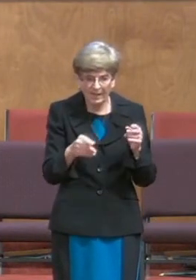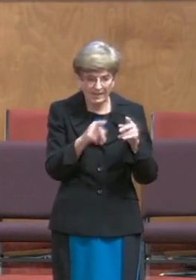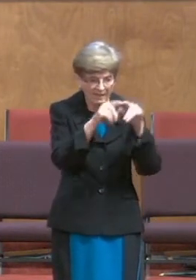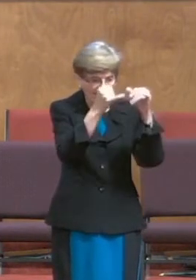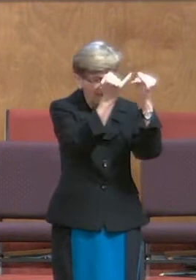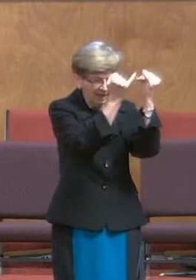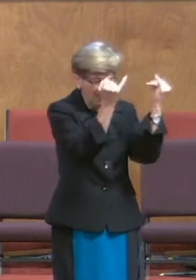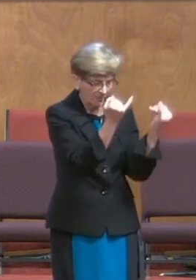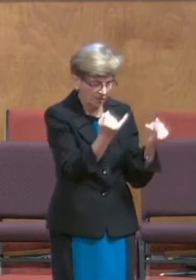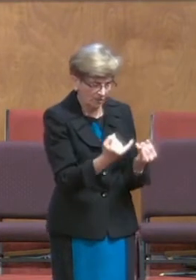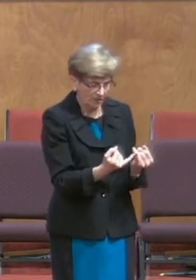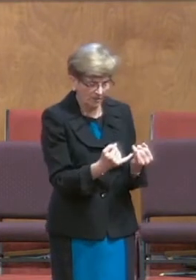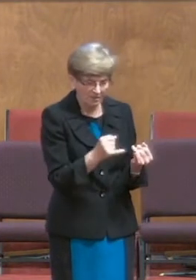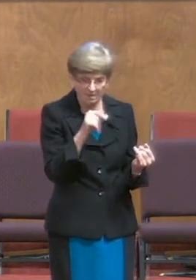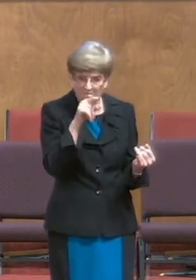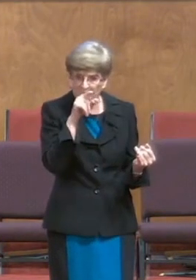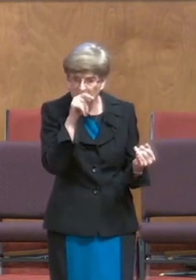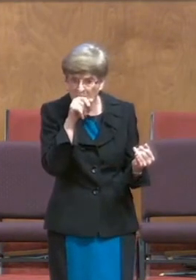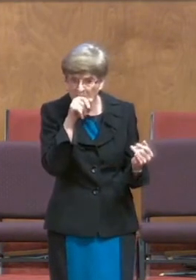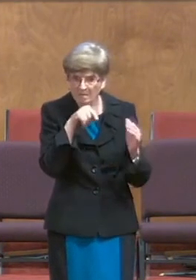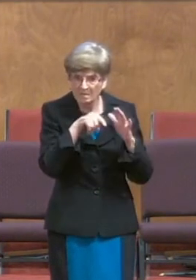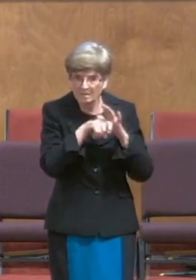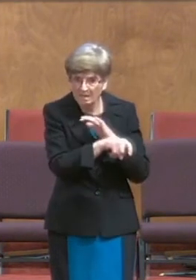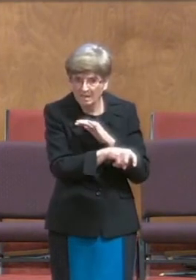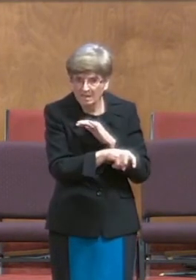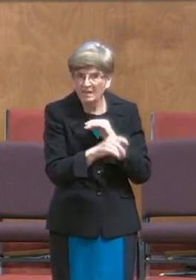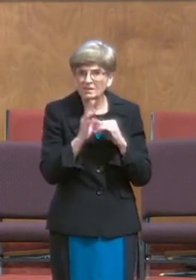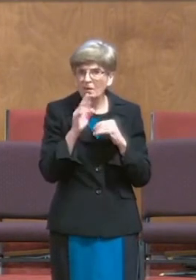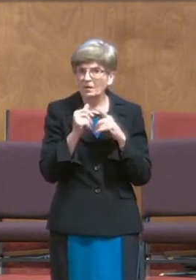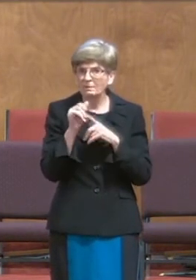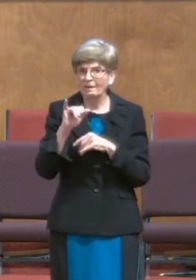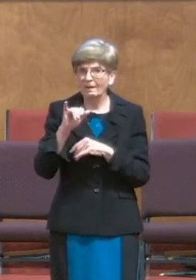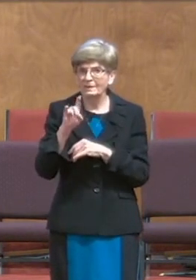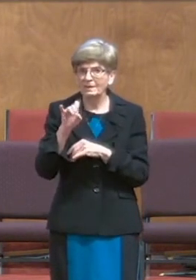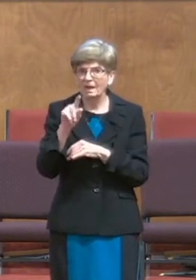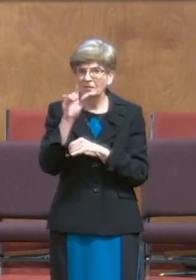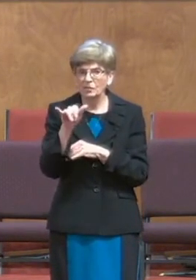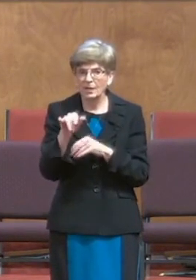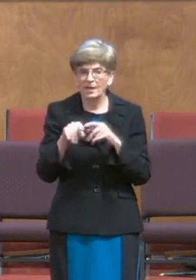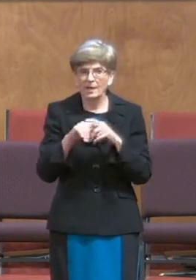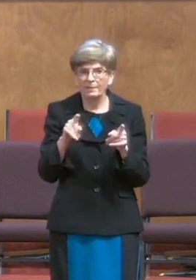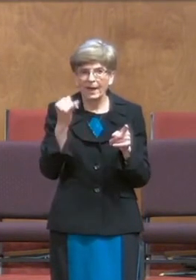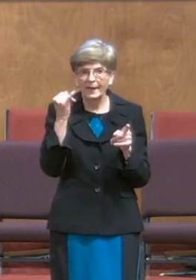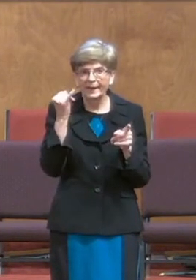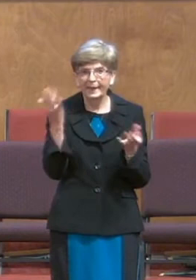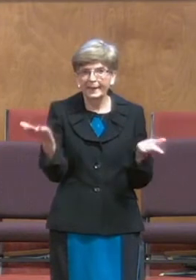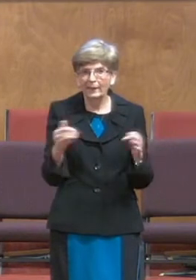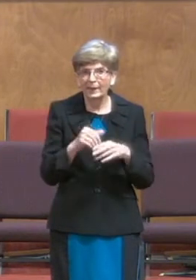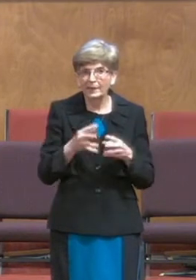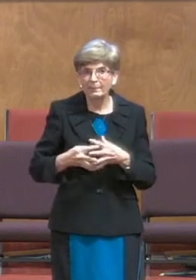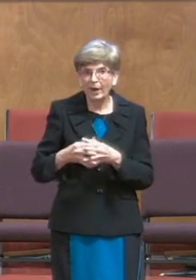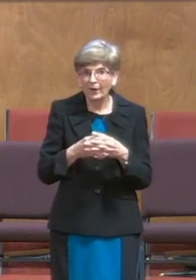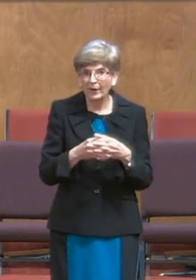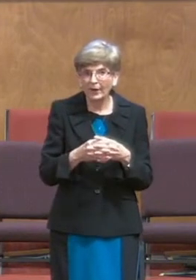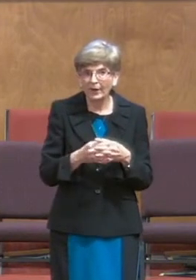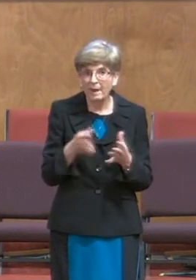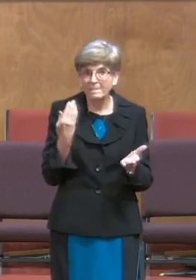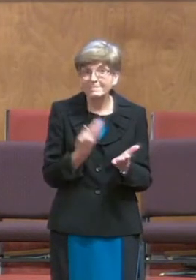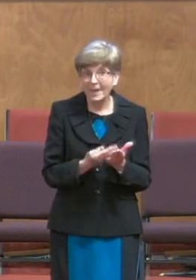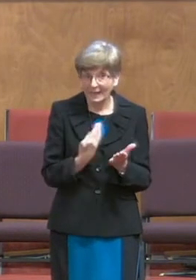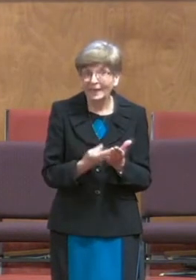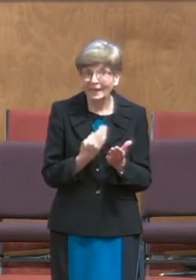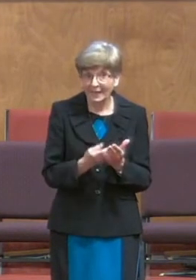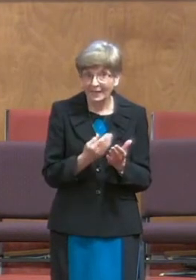animals and creeping things. And he's talking about idolatry there, but all you have to do is open your wallet in America and look at the